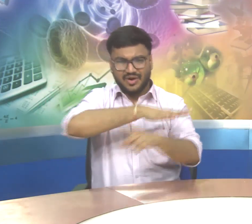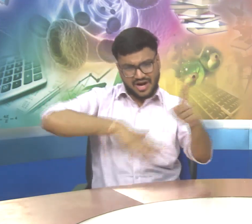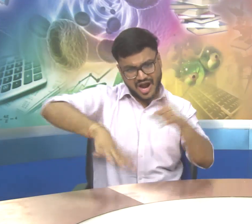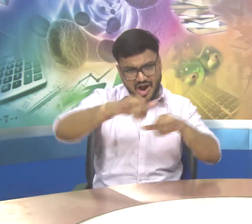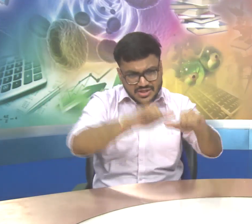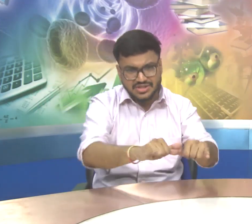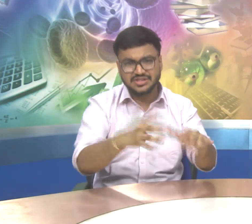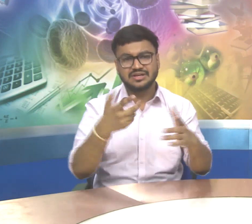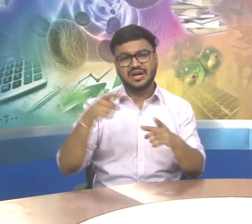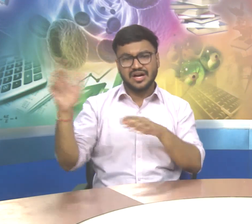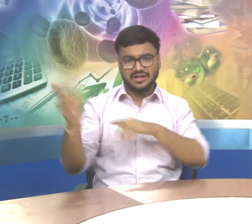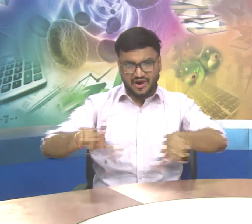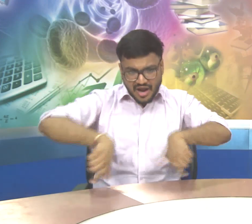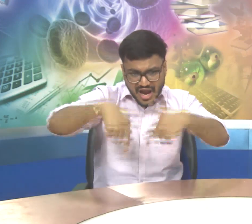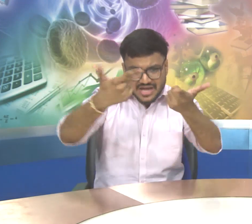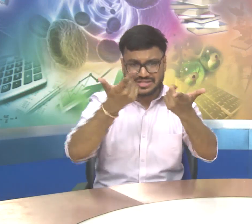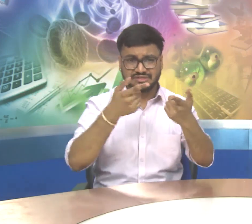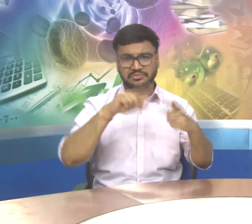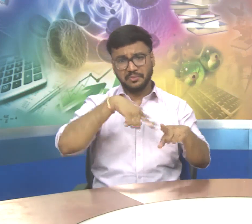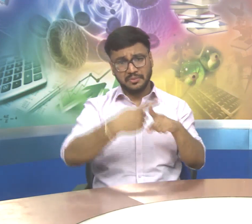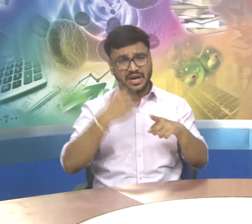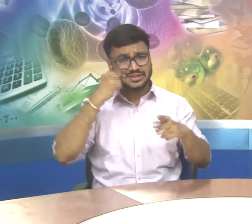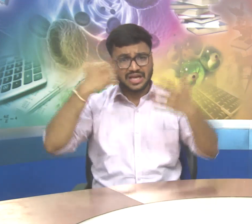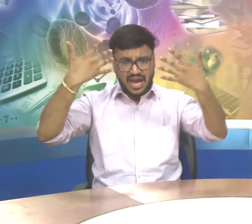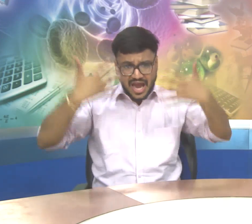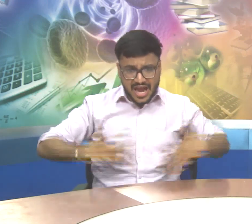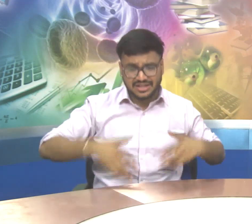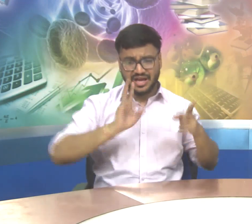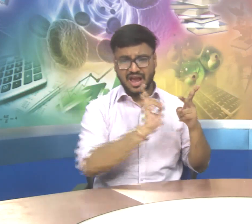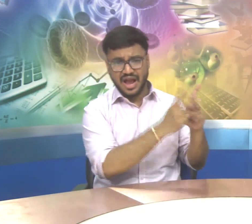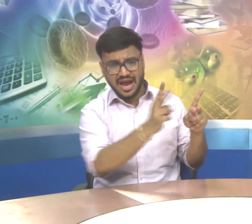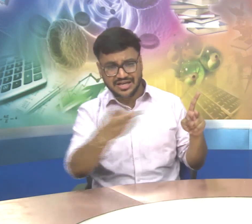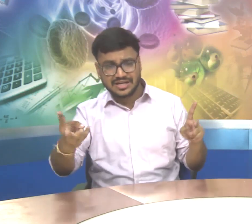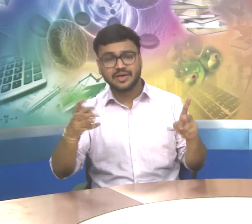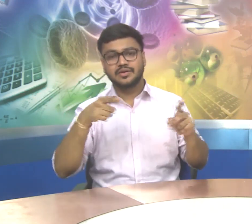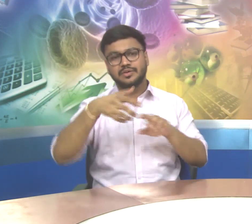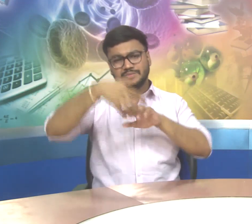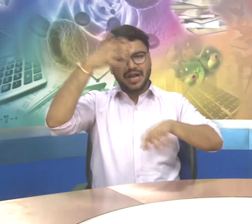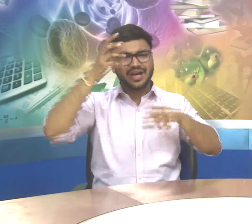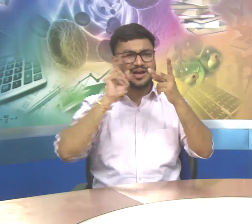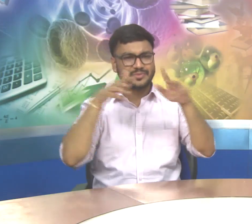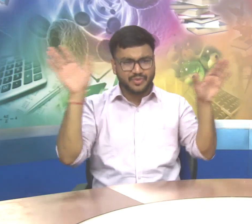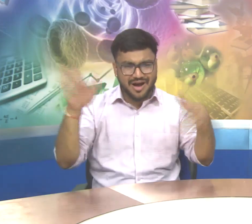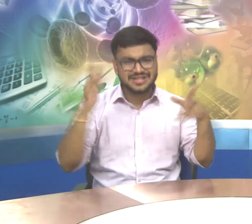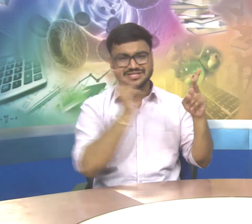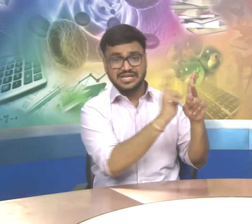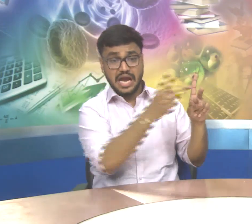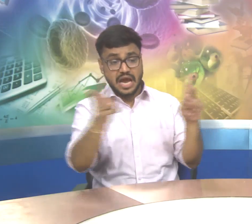Environment: everything around us like air, water, land, plant and animals that